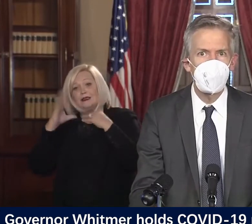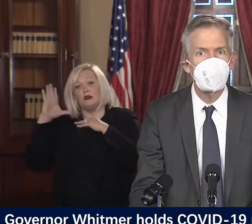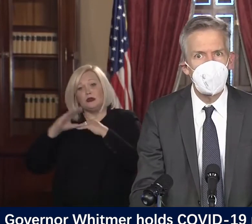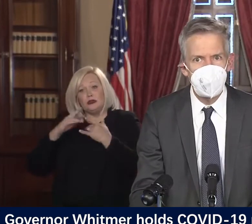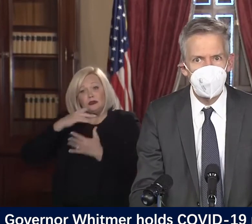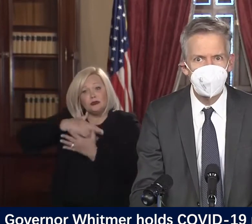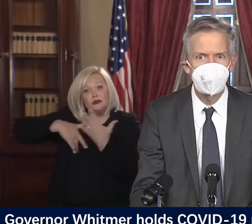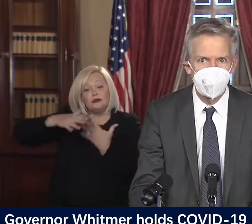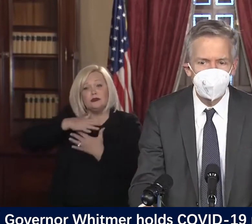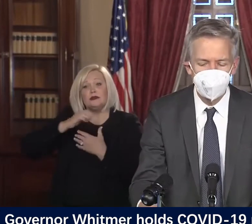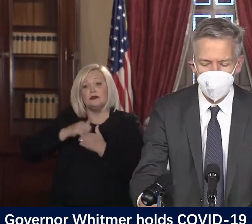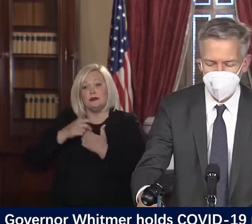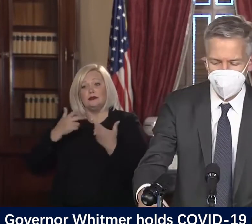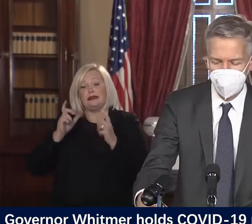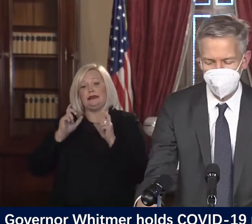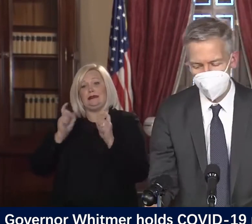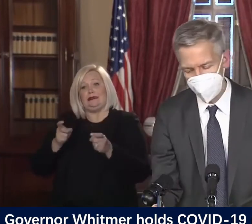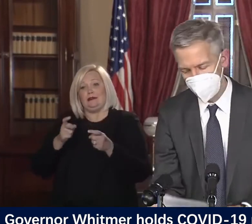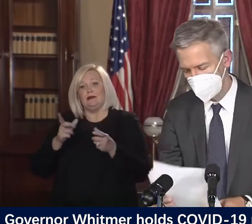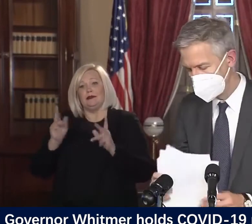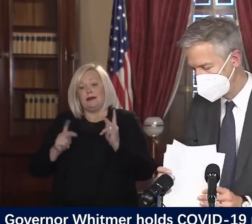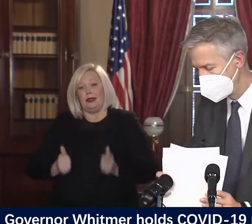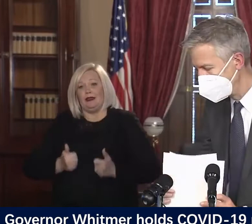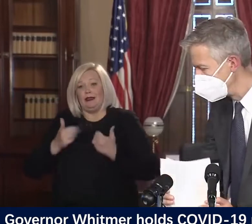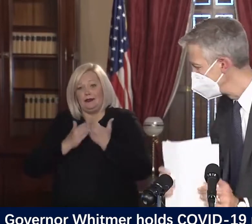gift of life. Thanks.